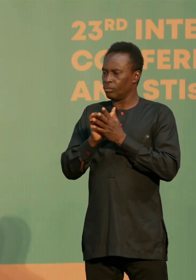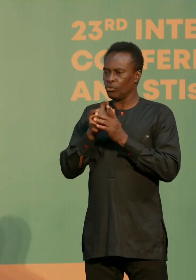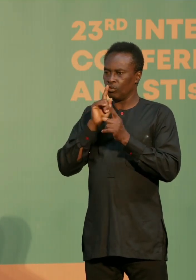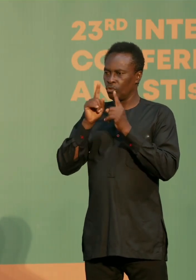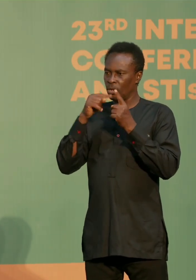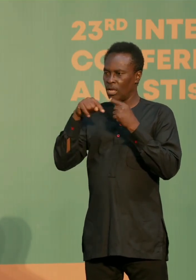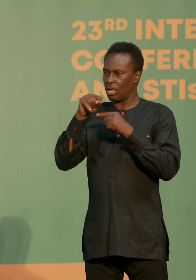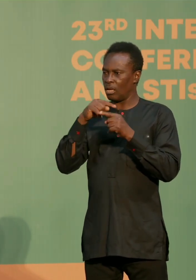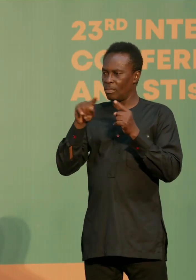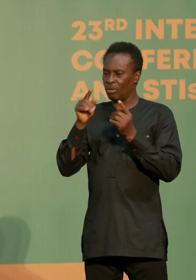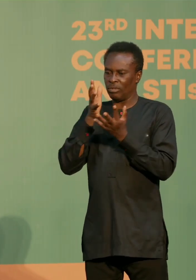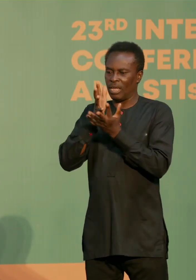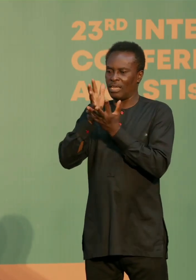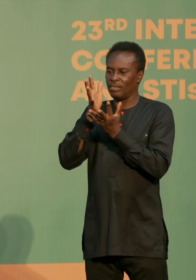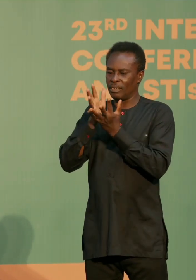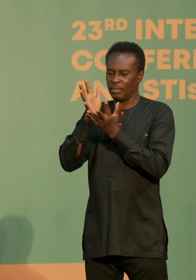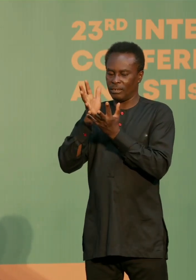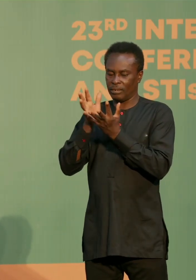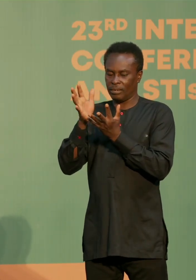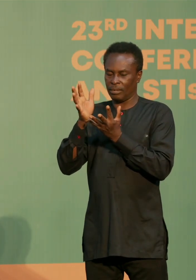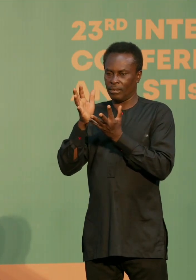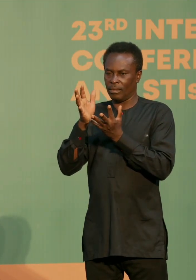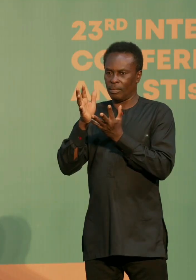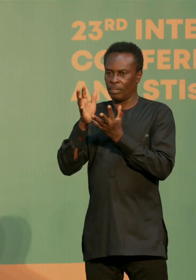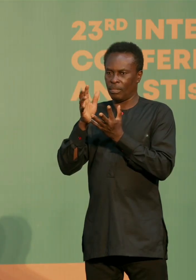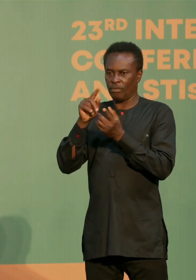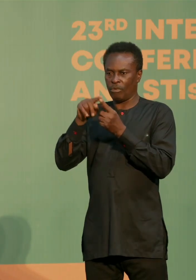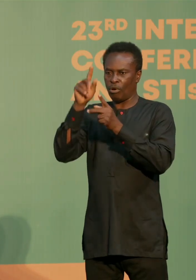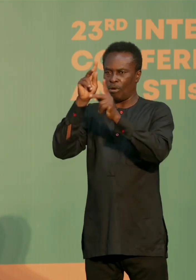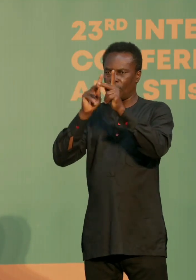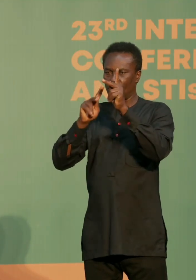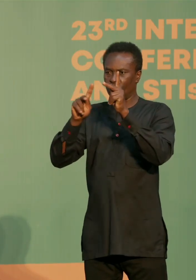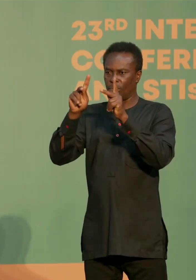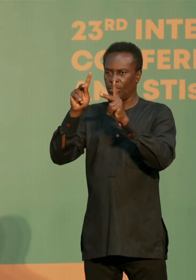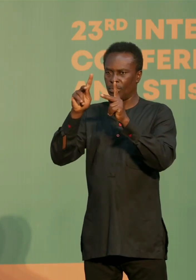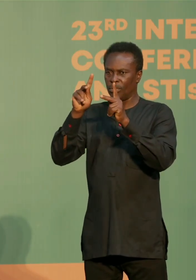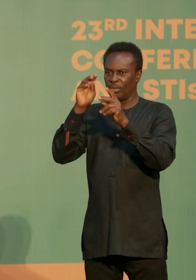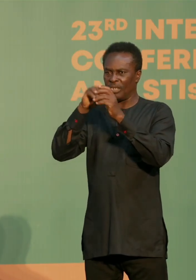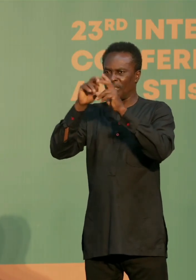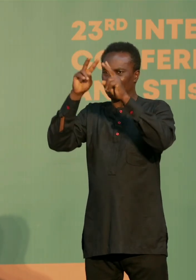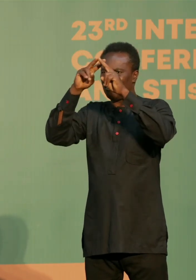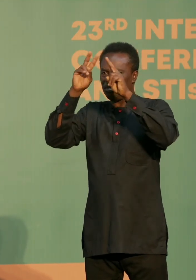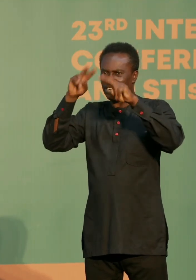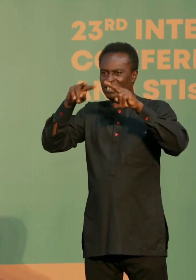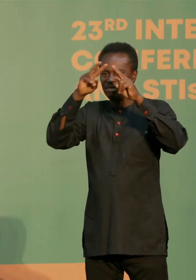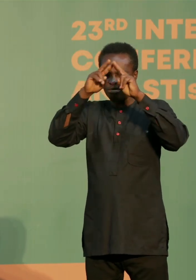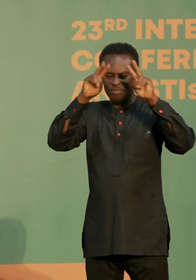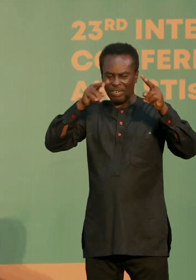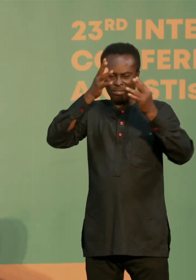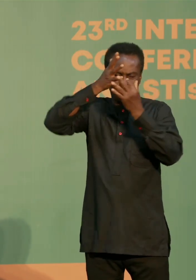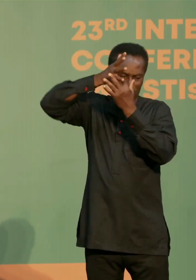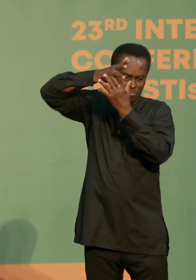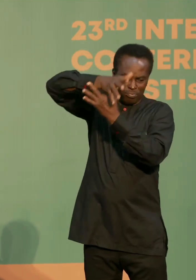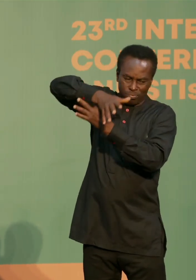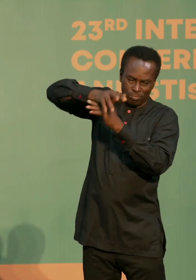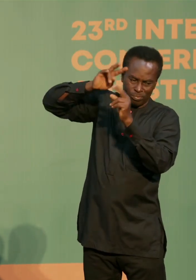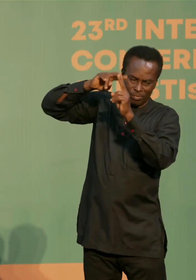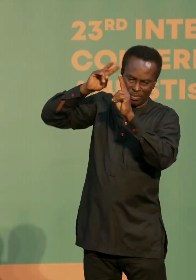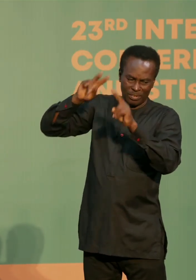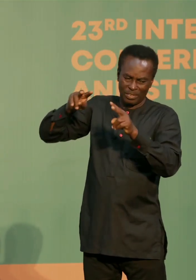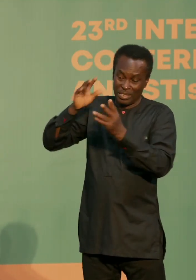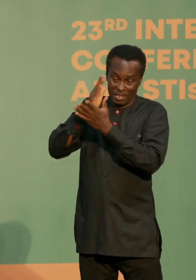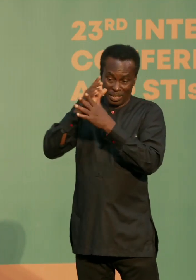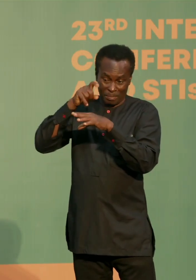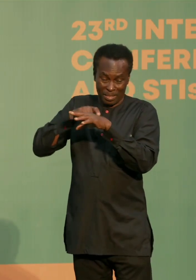in terms of accessing people, I'll call them rural communities. Or, sometimes they are